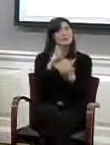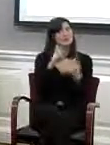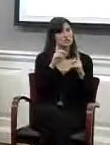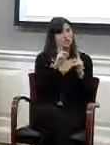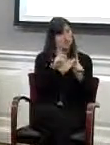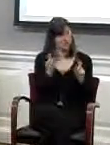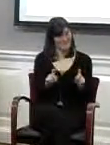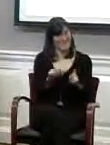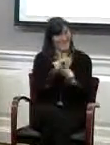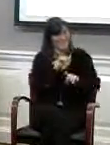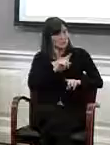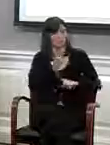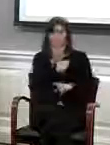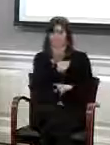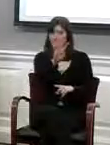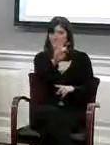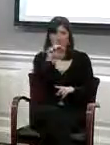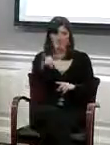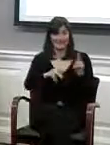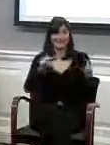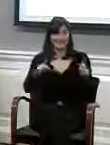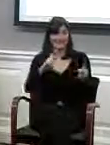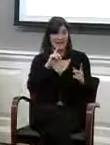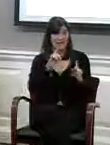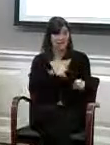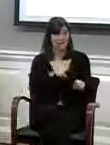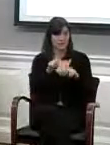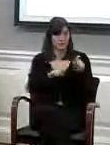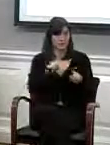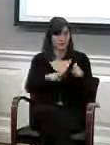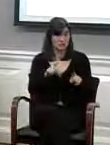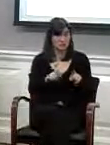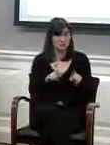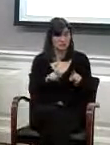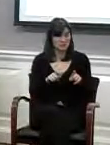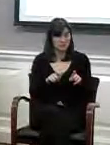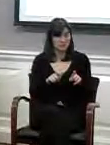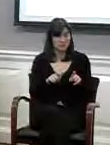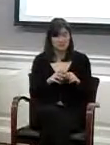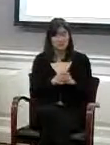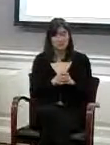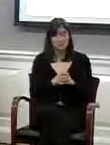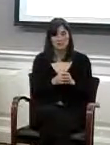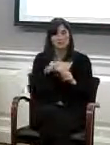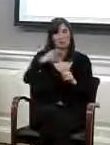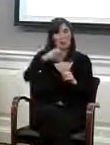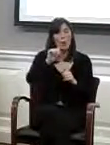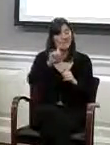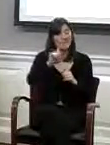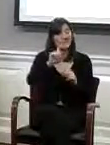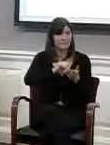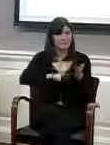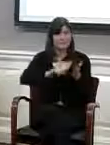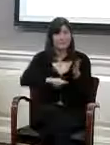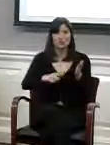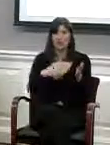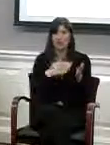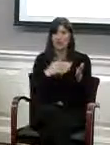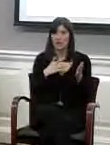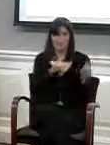or 247. So the combination, I think, of the qualitative research and the survey data we have filled with us